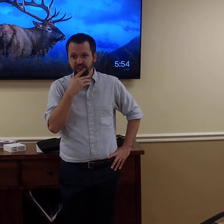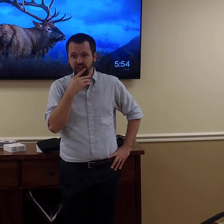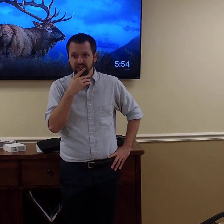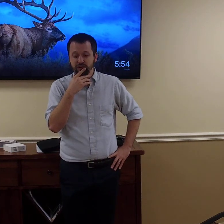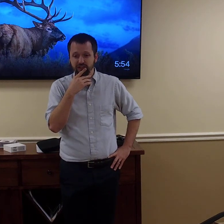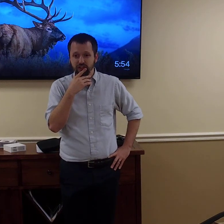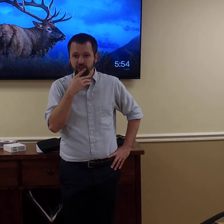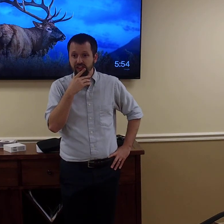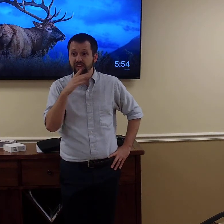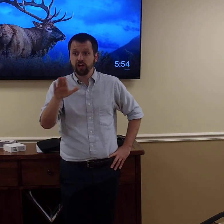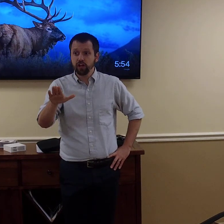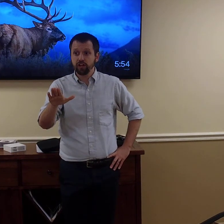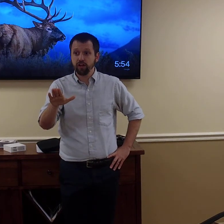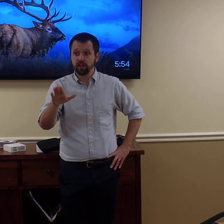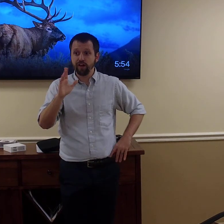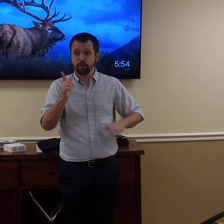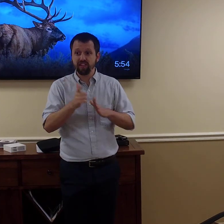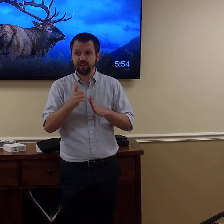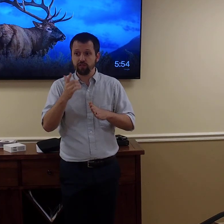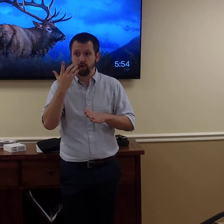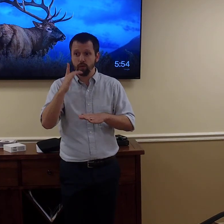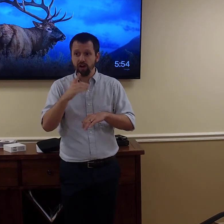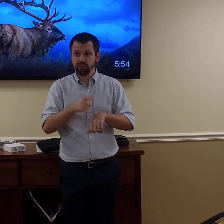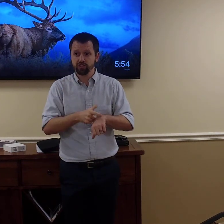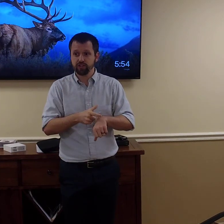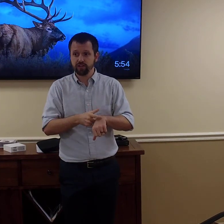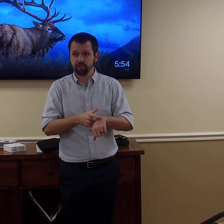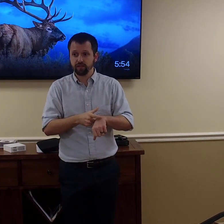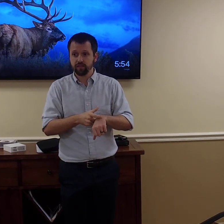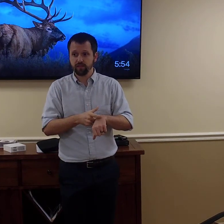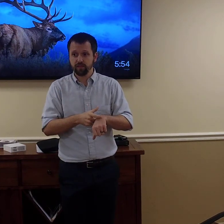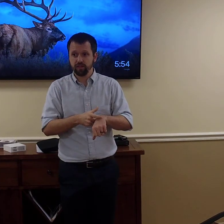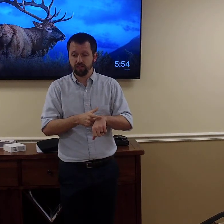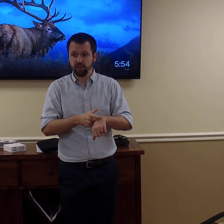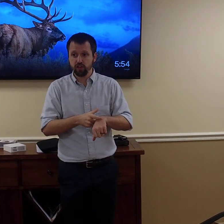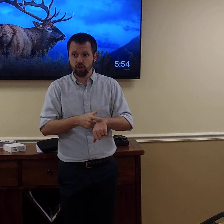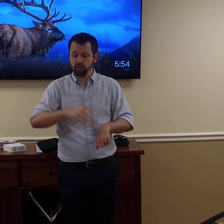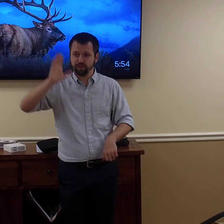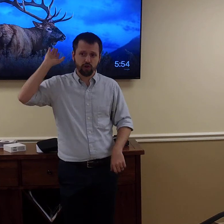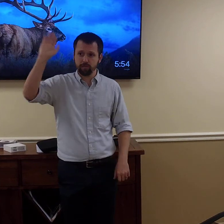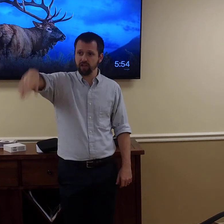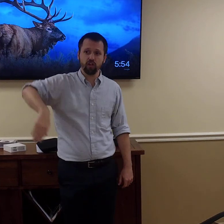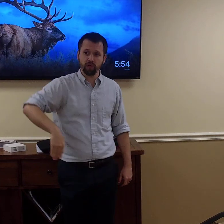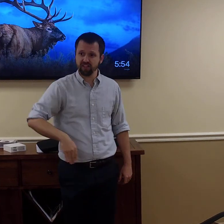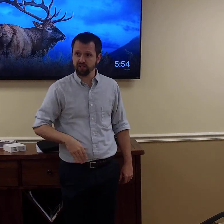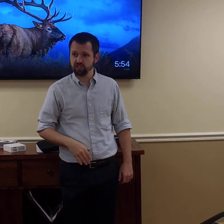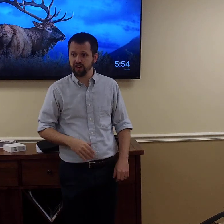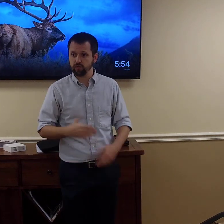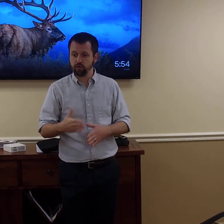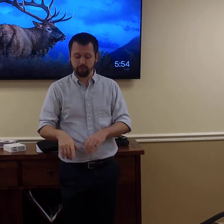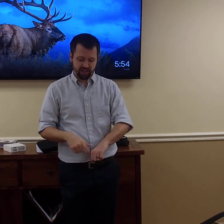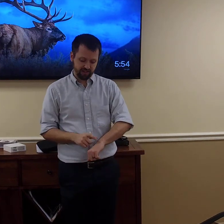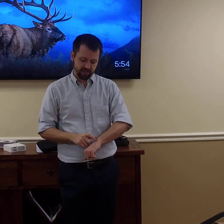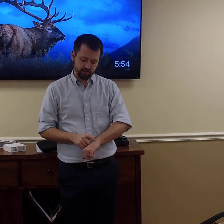Y'all do, and then God forbid they have a smartwatch. Then their phone could be all the way on the other side of the room, and they can still